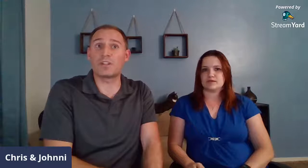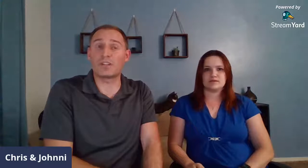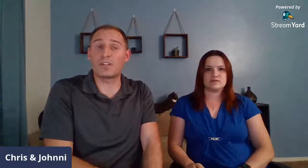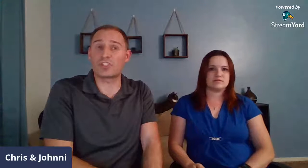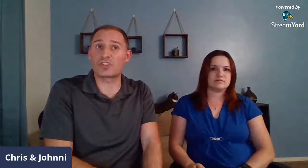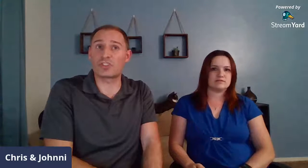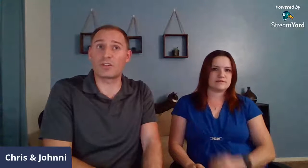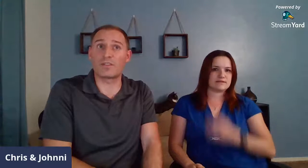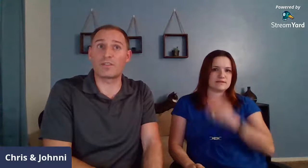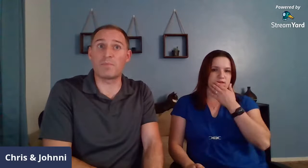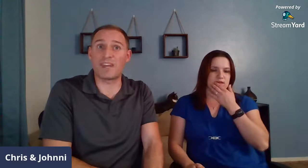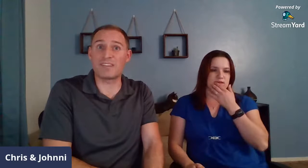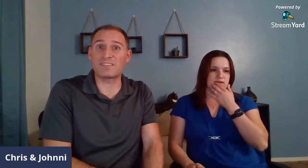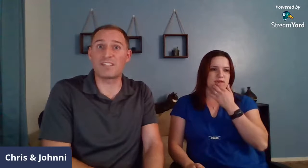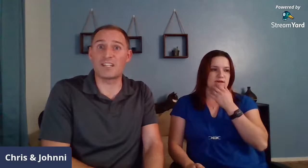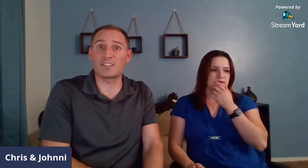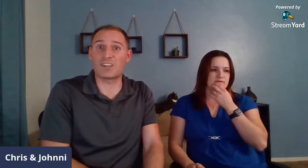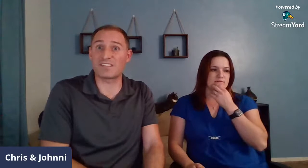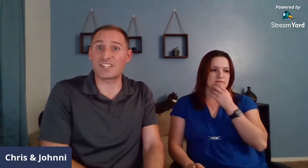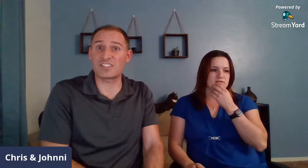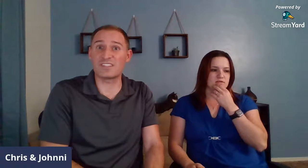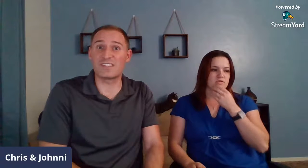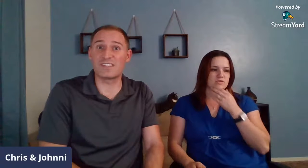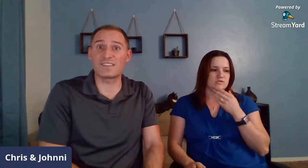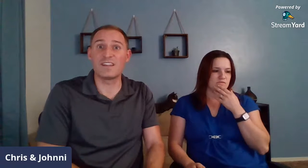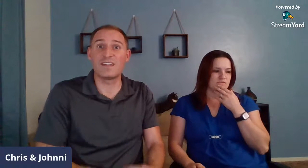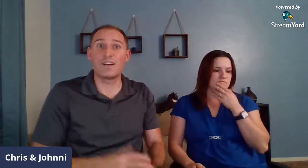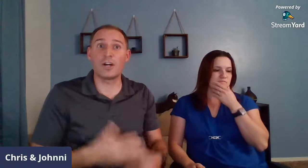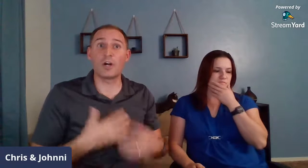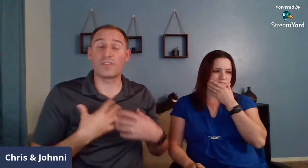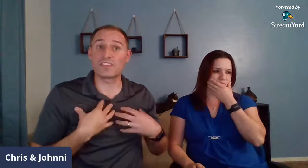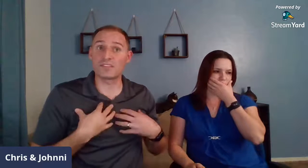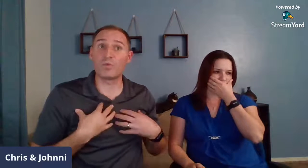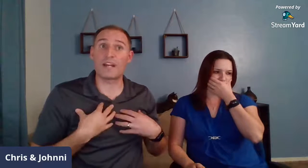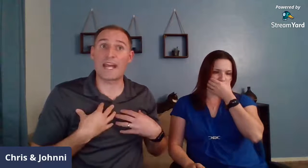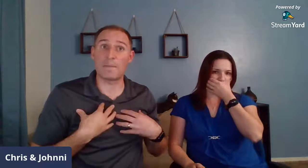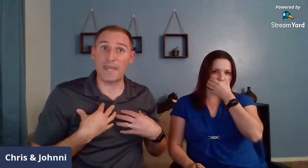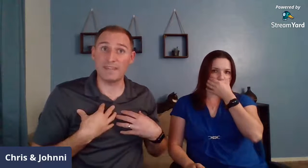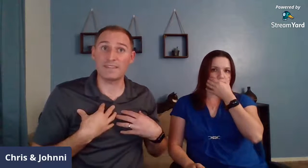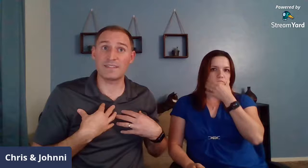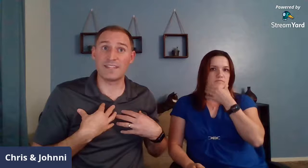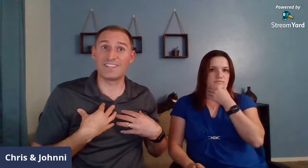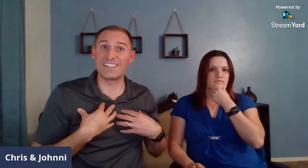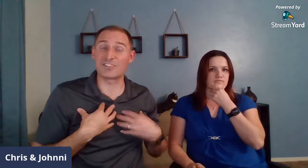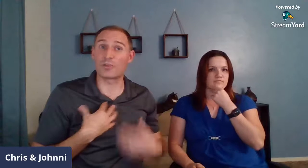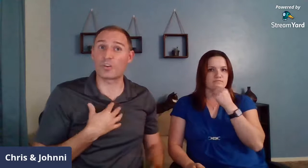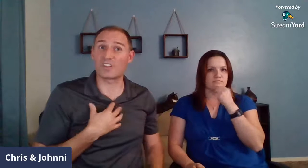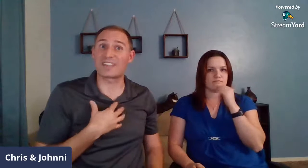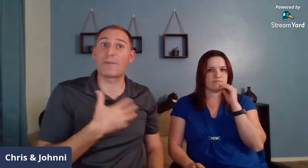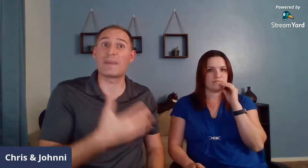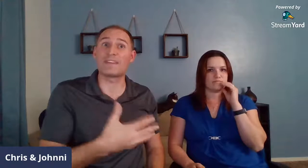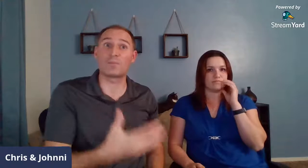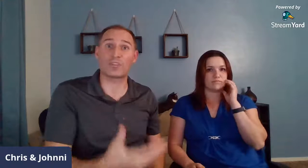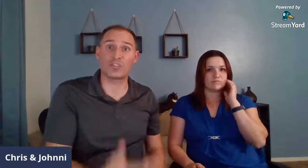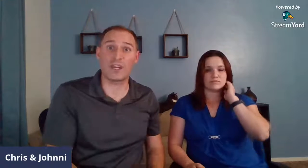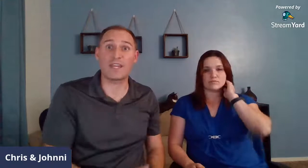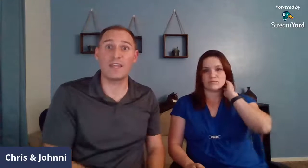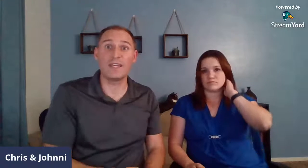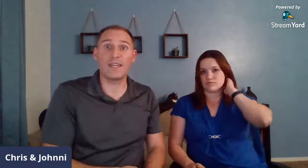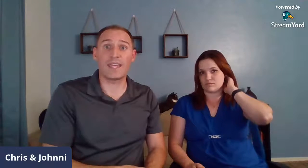could ensure the best translation is, oh, this is what I meant. And these are the words that I meant to portray.